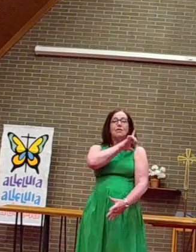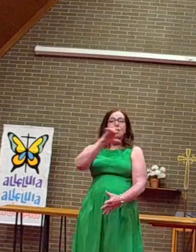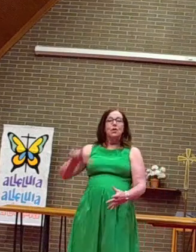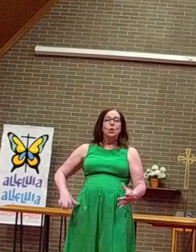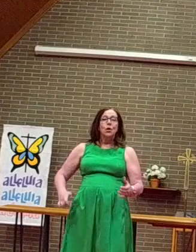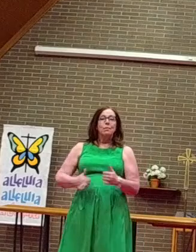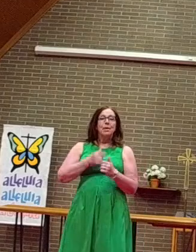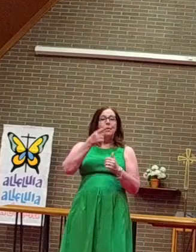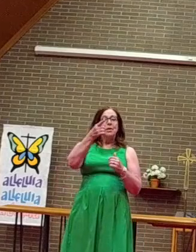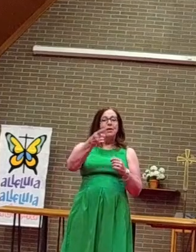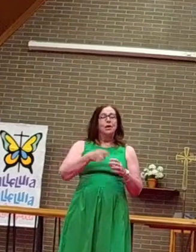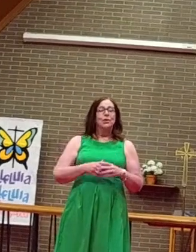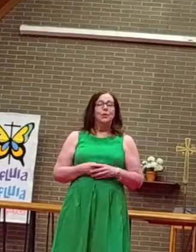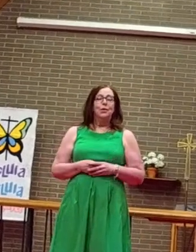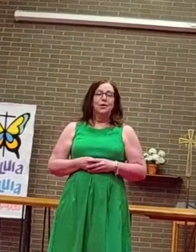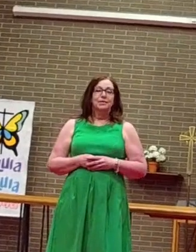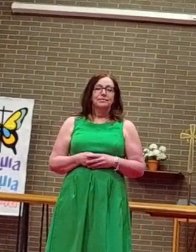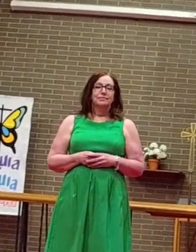Lord be with you.